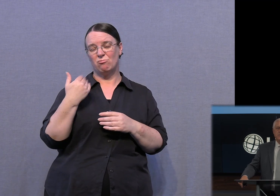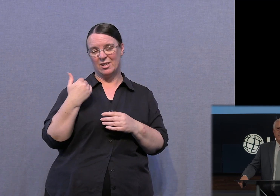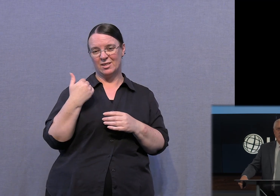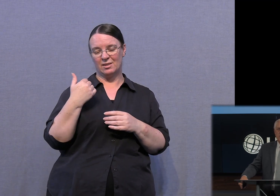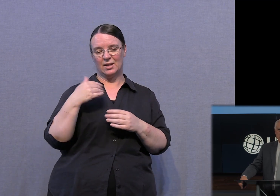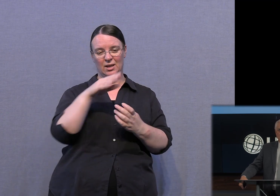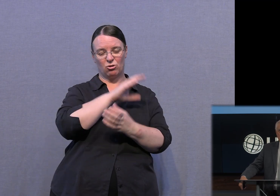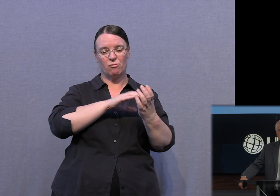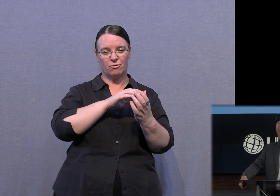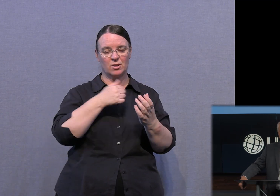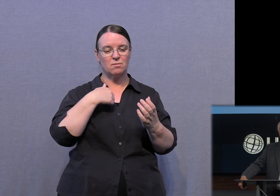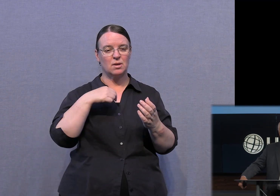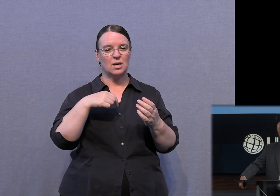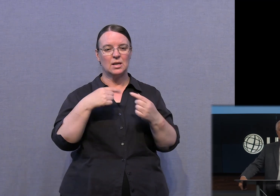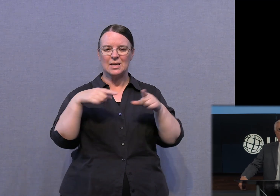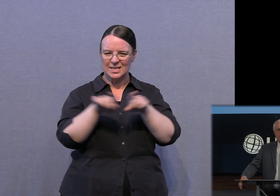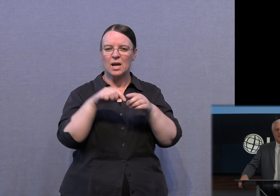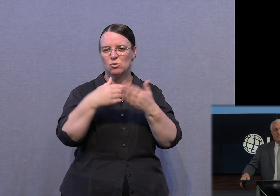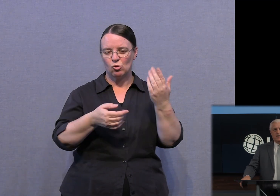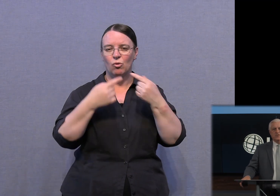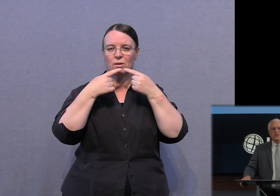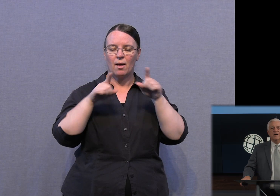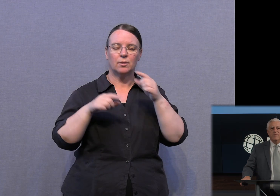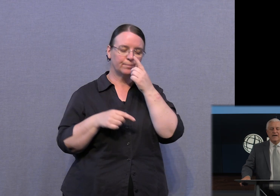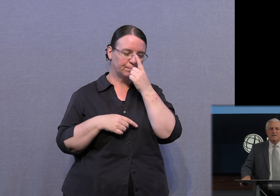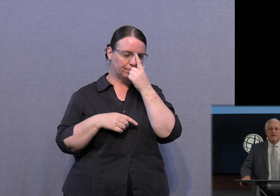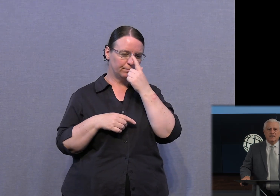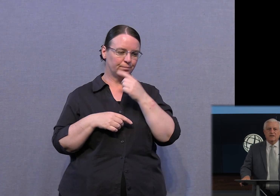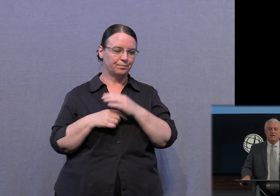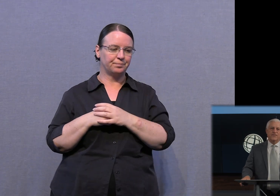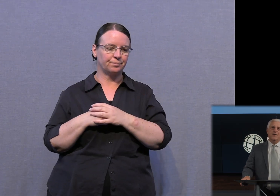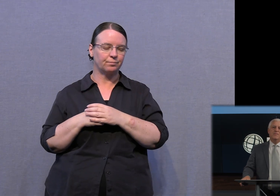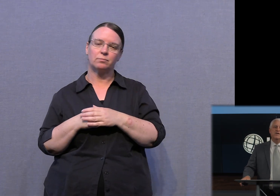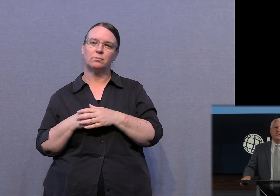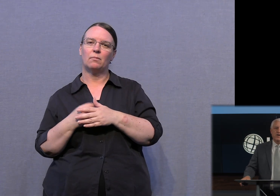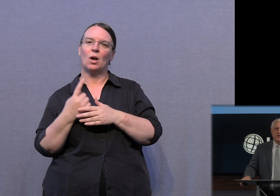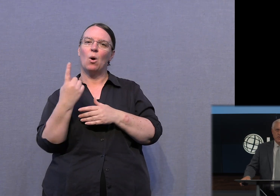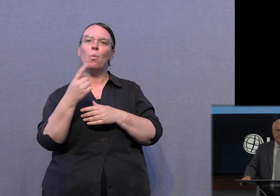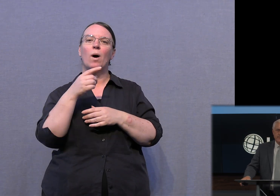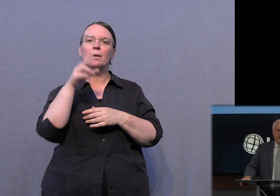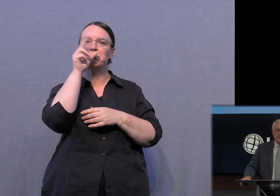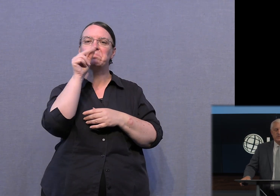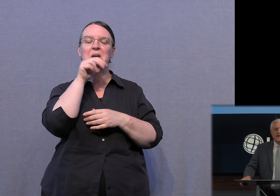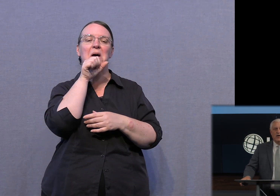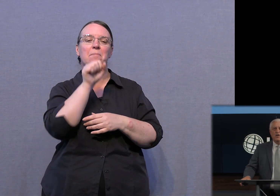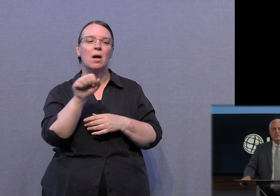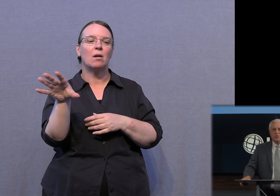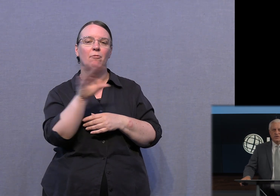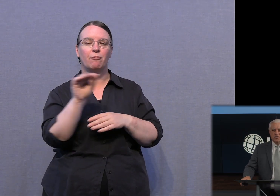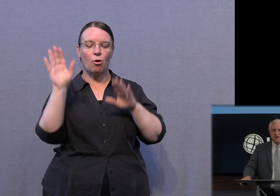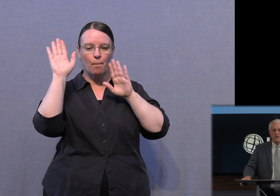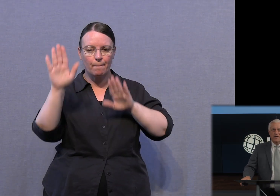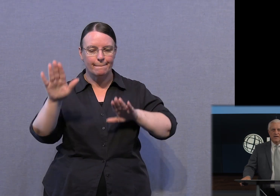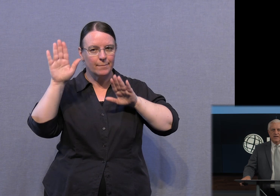Perhaps some of you heard it, but there was a young man from a Muslim country, and just to make a long